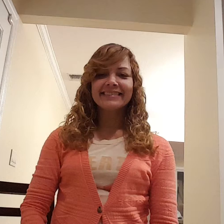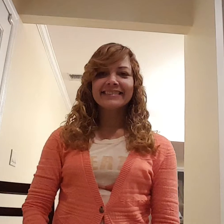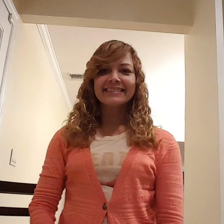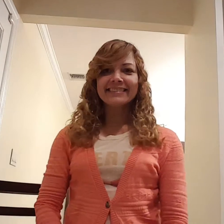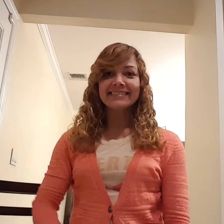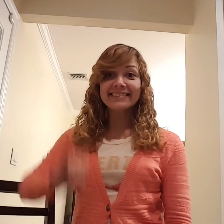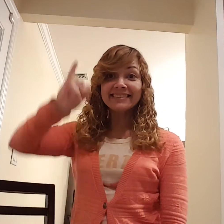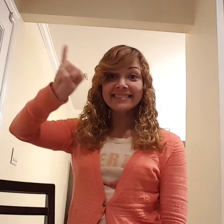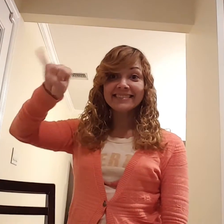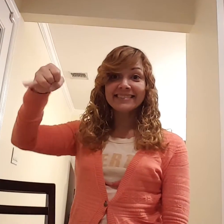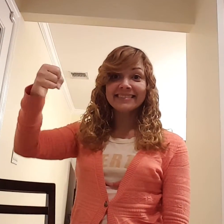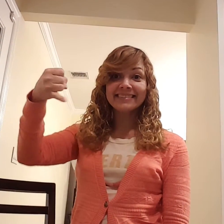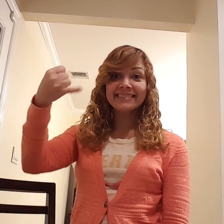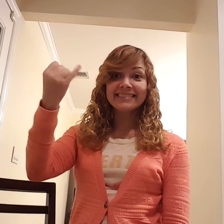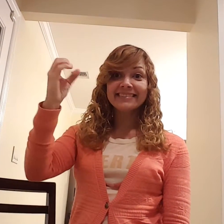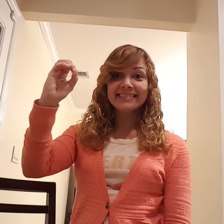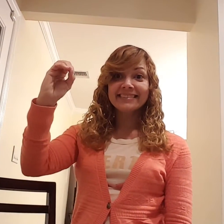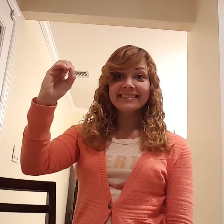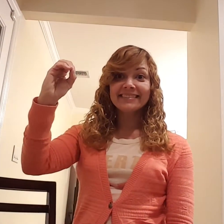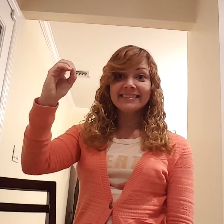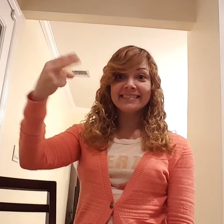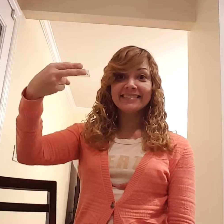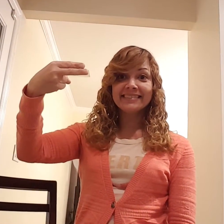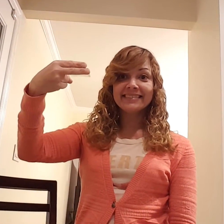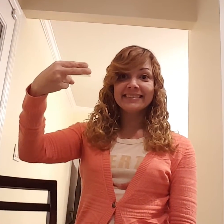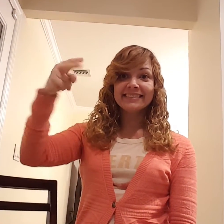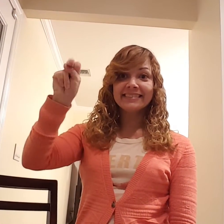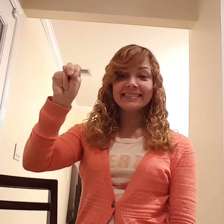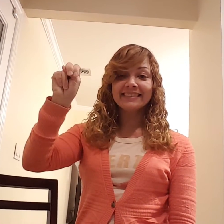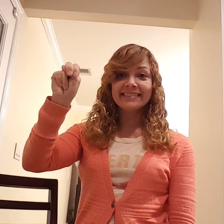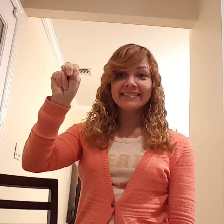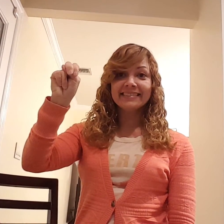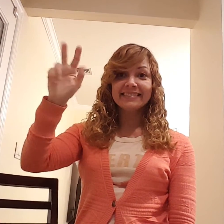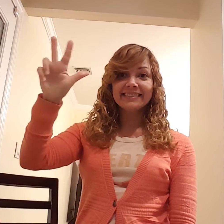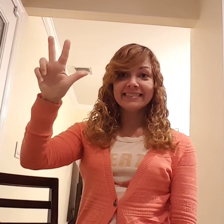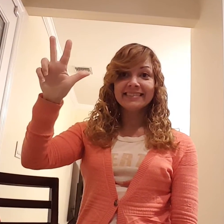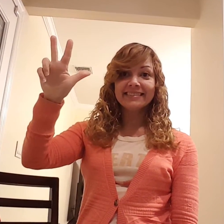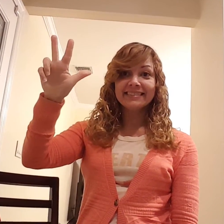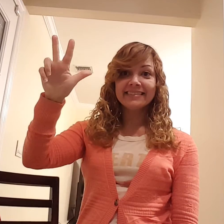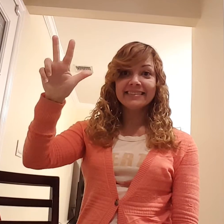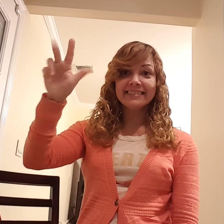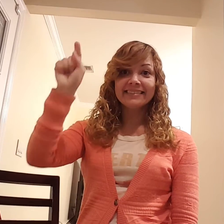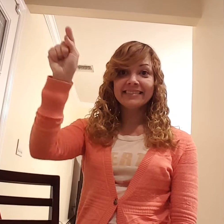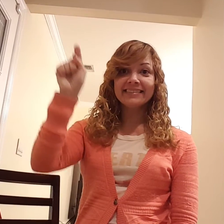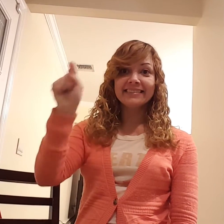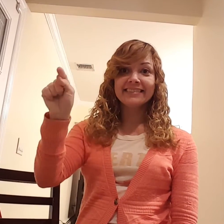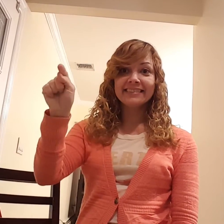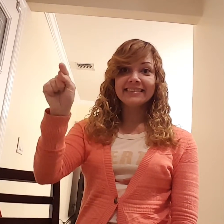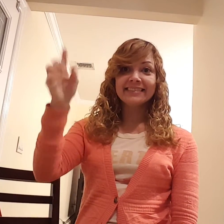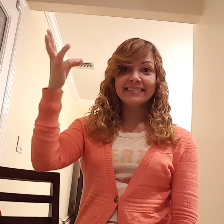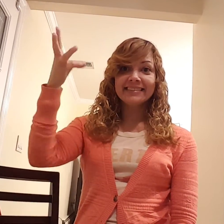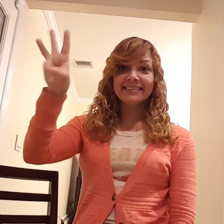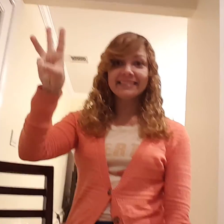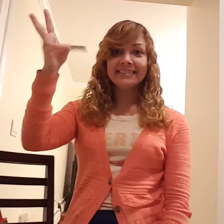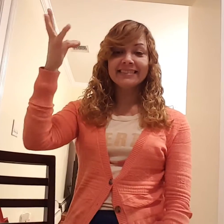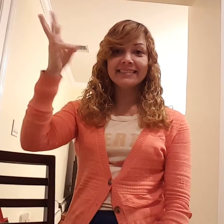J-O-H-N 3 verse 16.